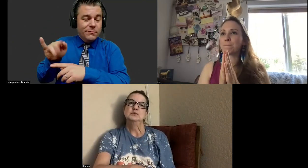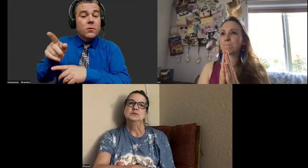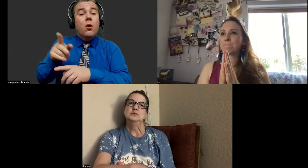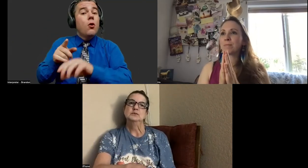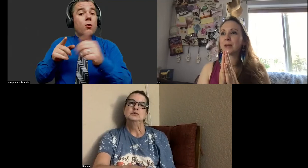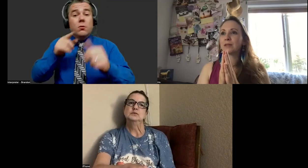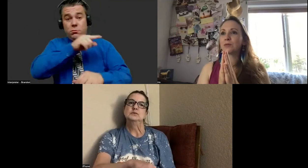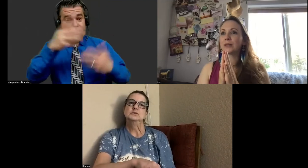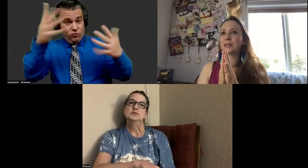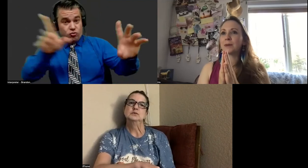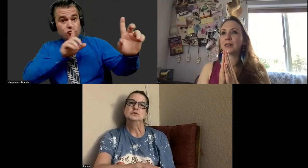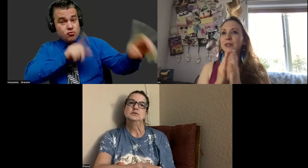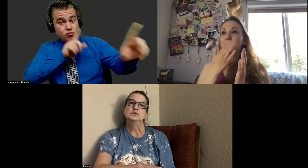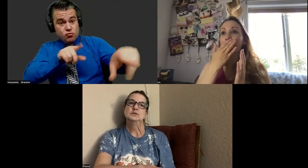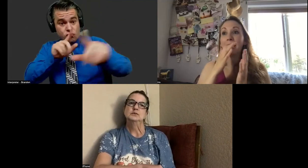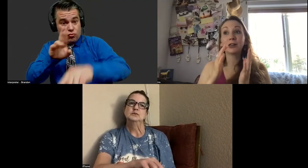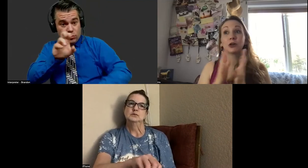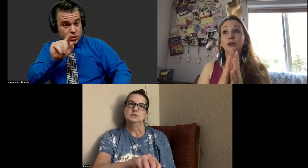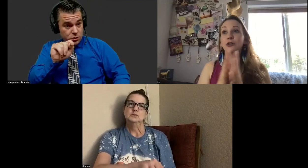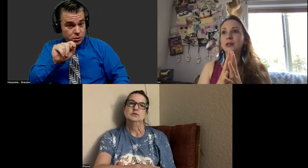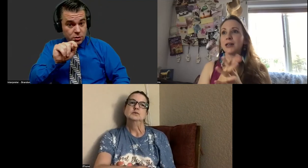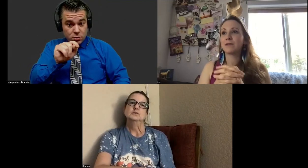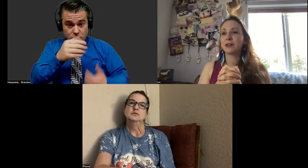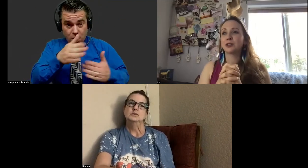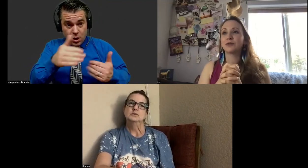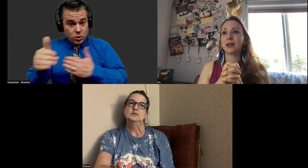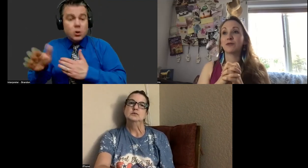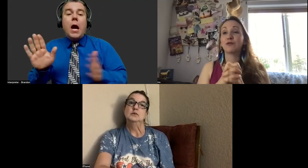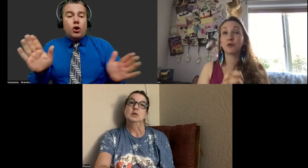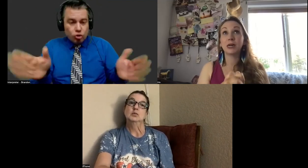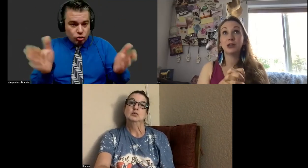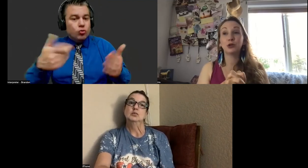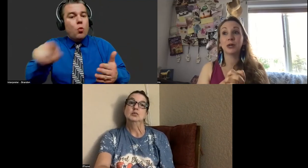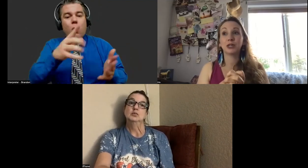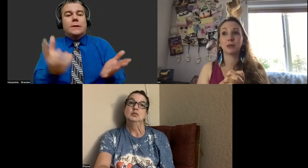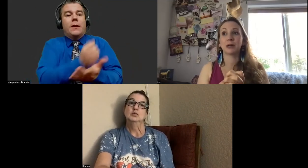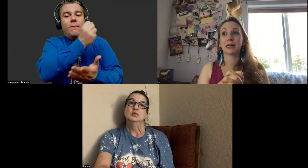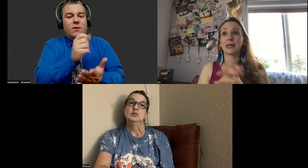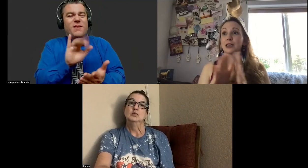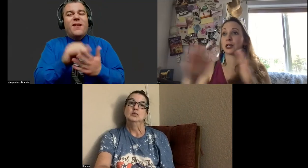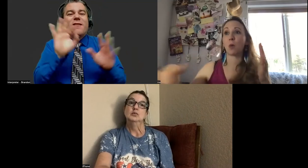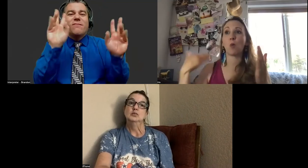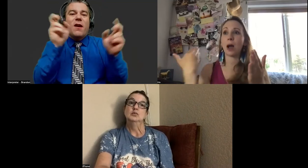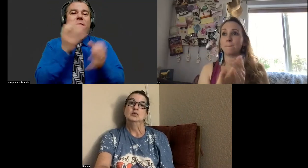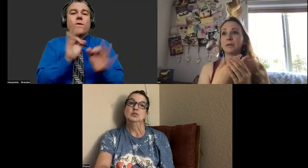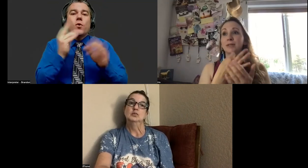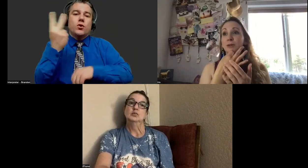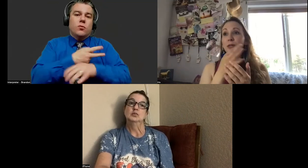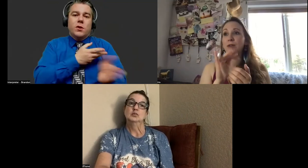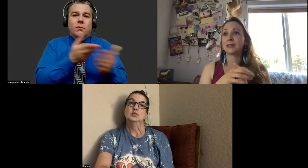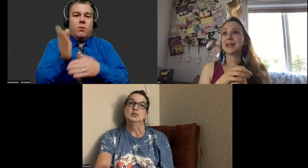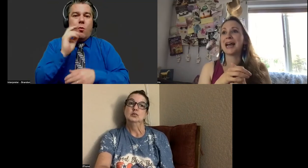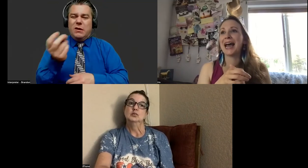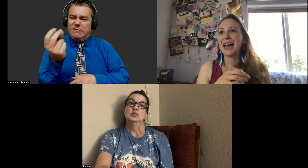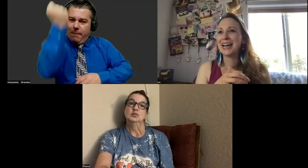ordered the reset package? I encourage you to take advantage of that free 2-day shipping. Like, it's gonna pop